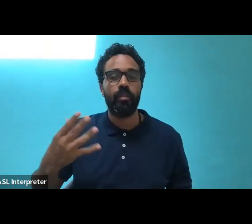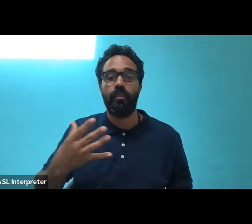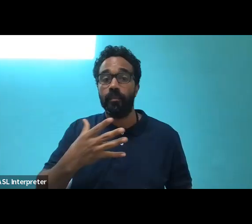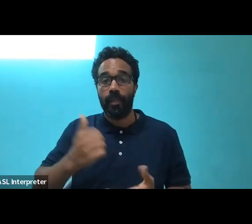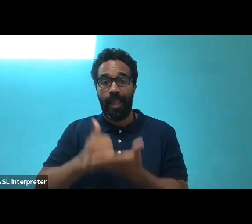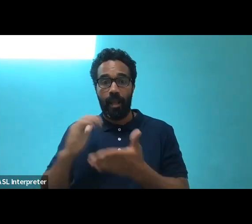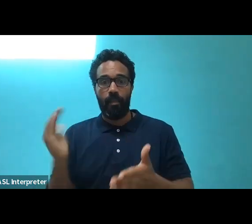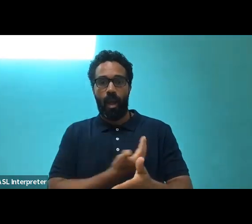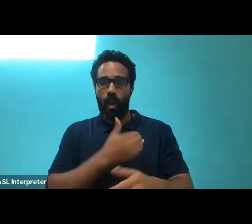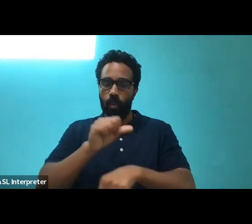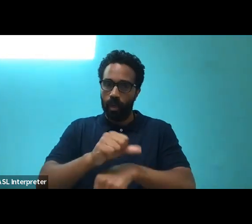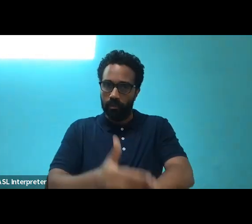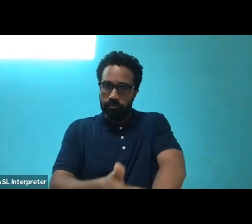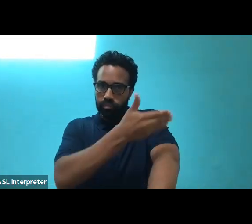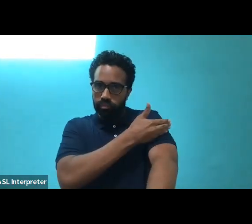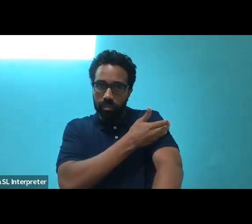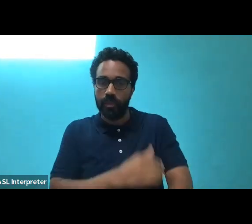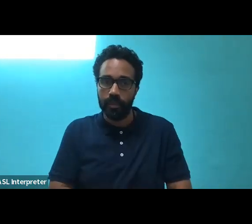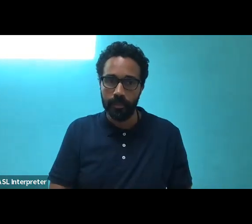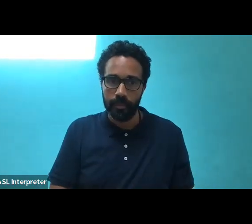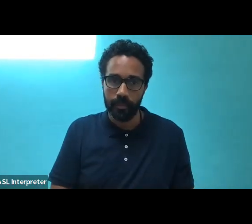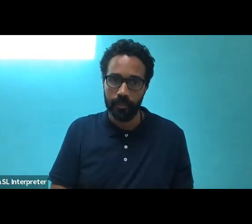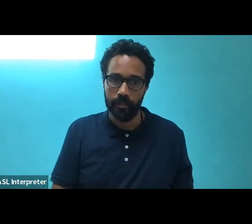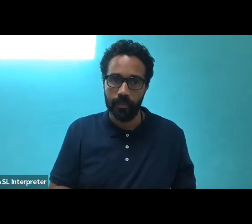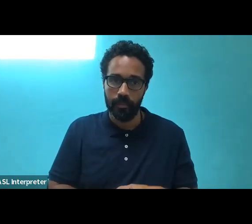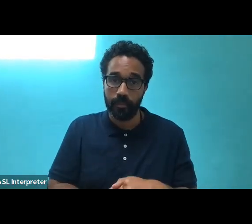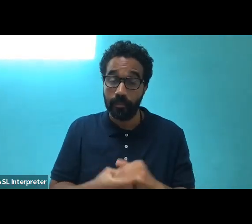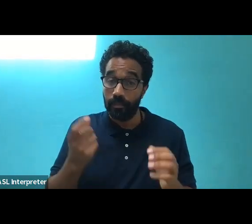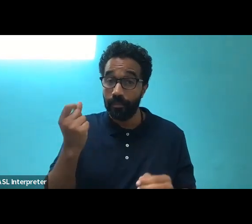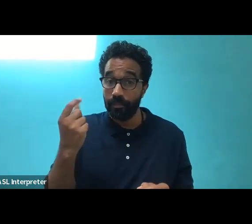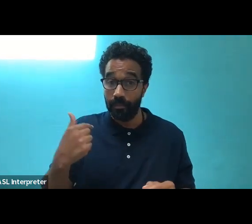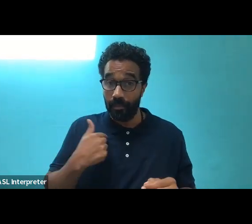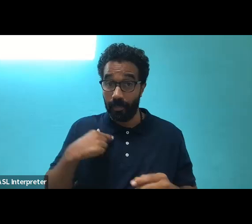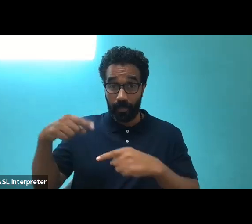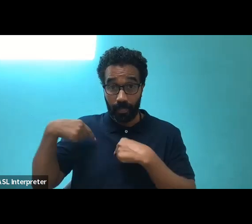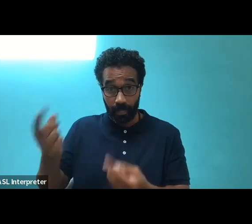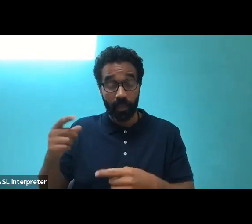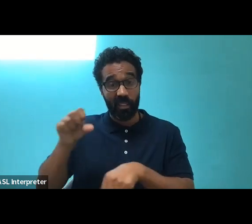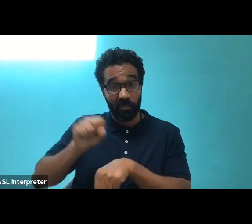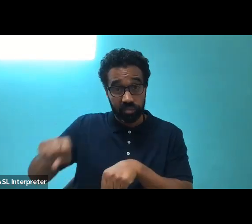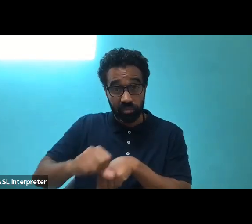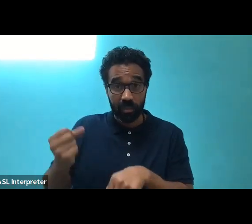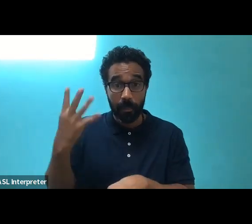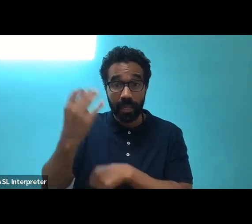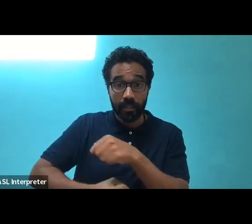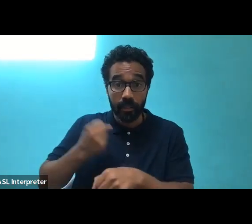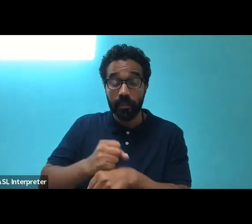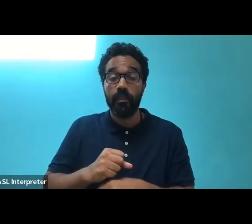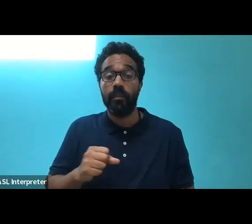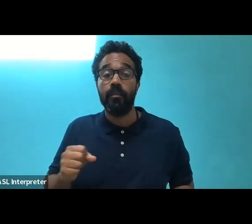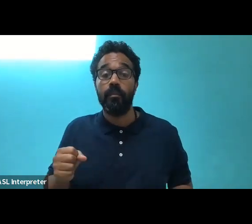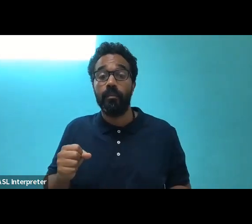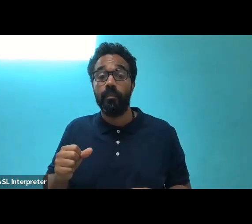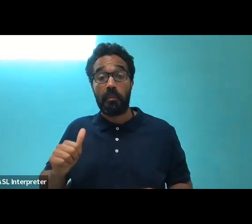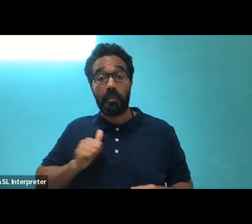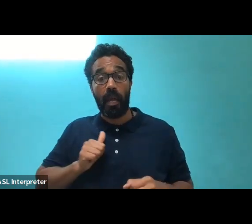it's lots of things. And again, having been in this for all these years, it would be daunting. So let's say you do it, your self-audit. You're listening